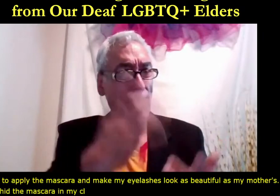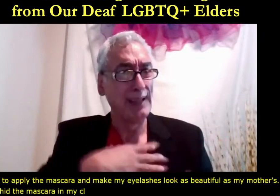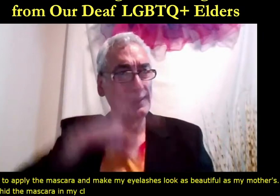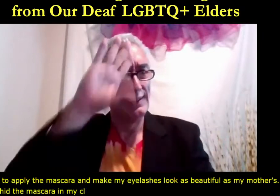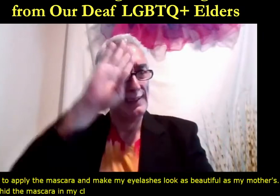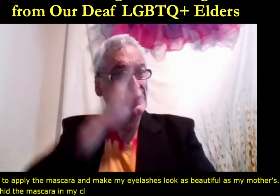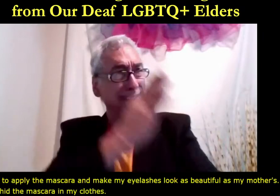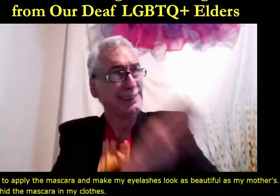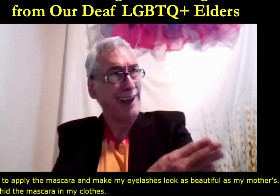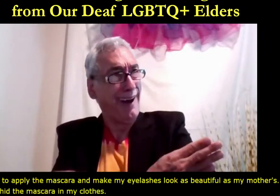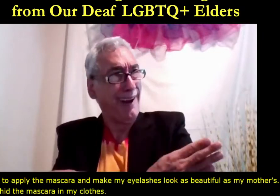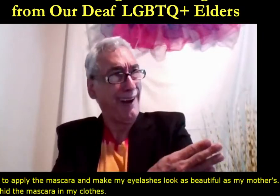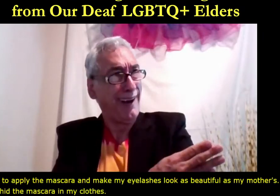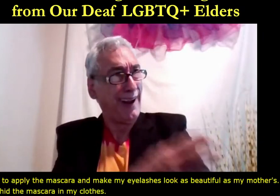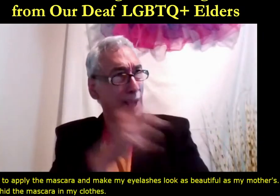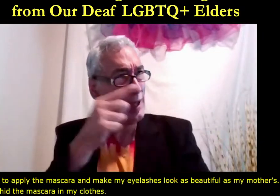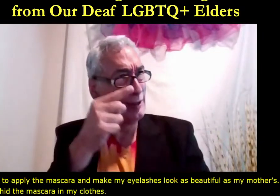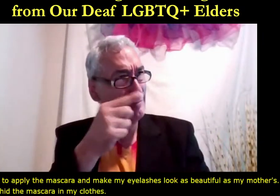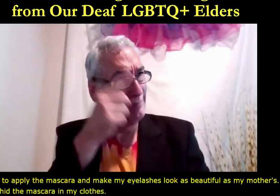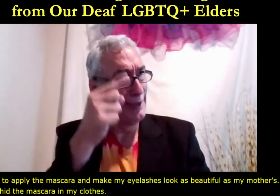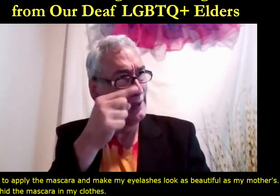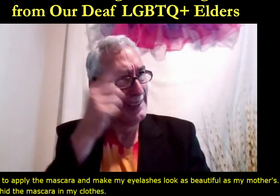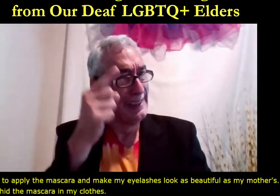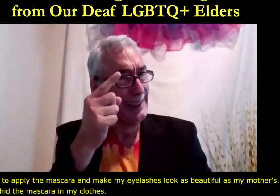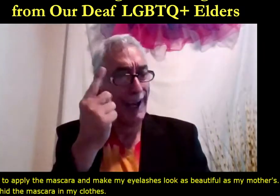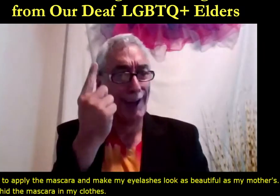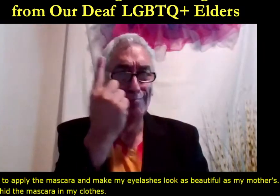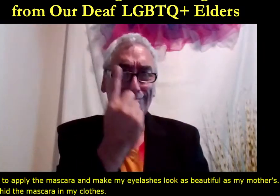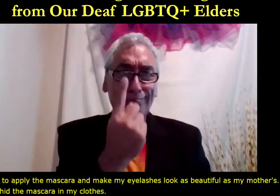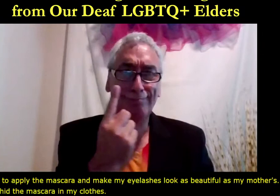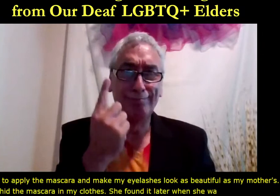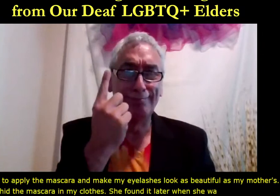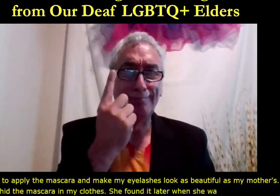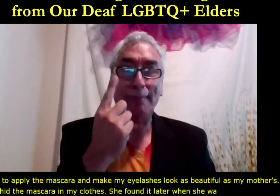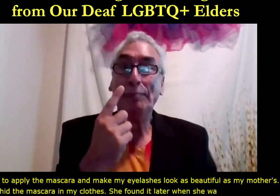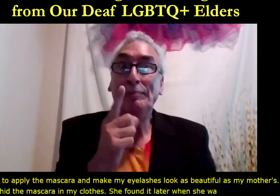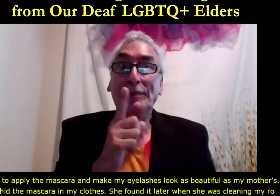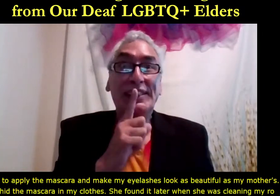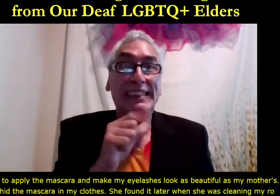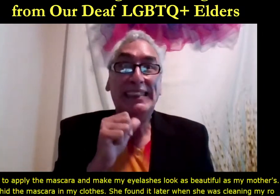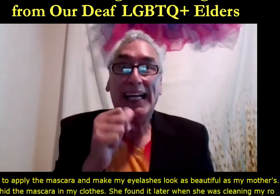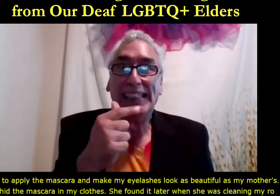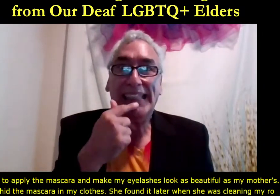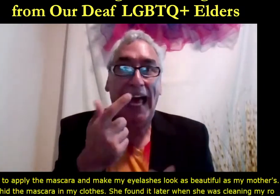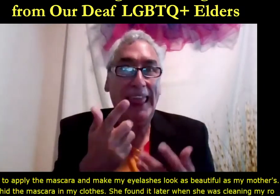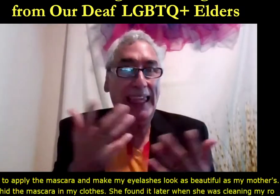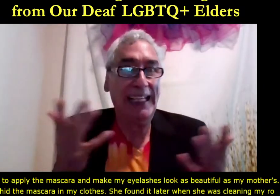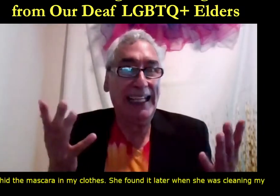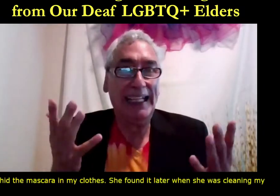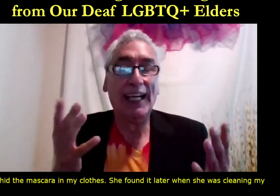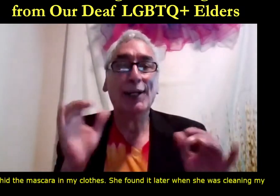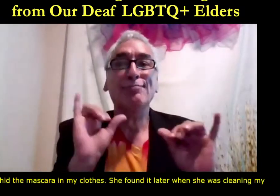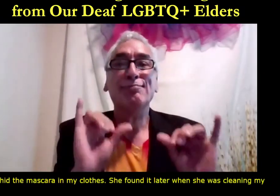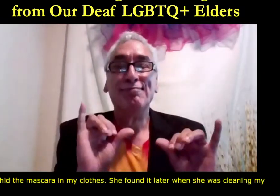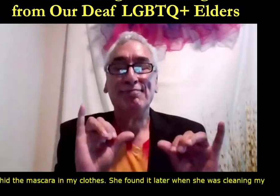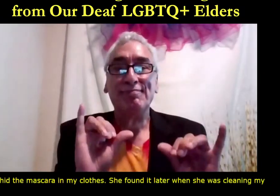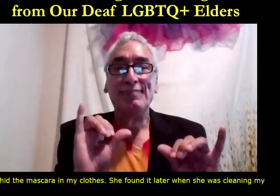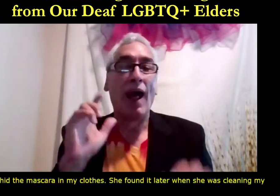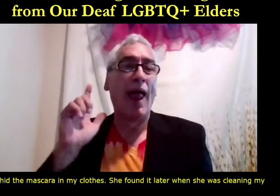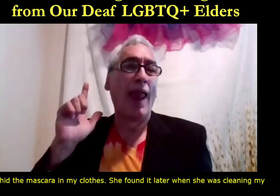about it um and i think at that point she started realizing that her son must have been trying to put on the mascara i don't and actually didn't